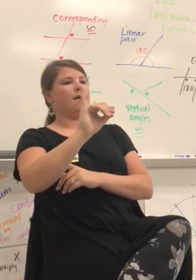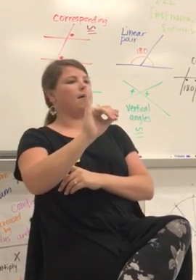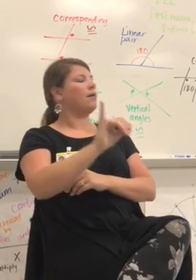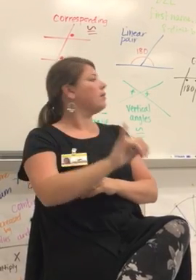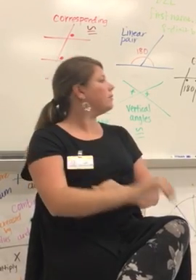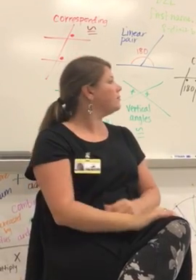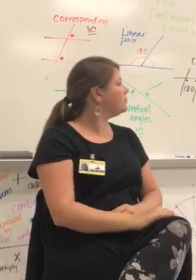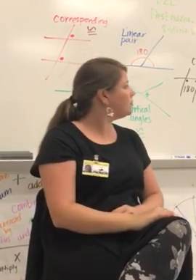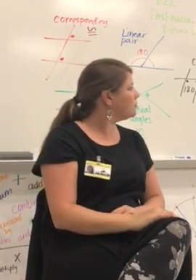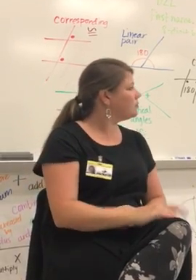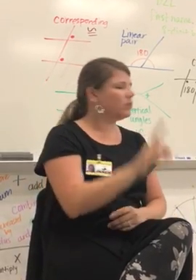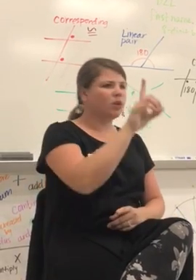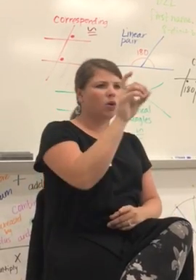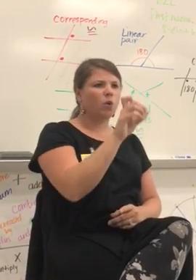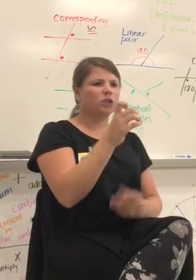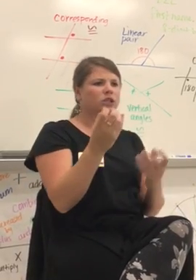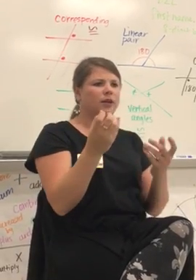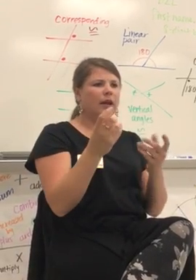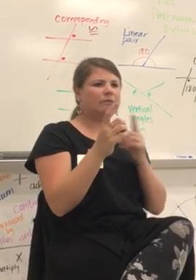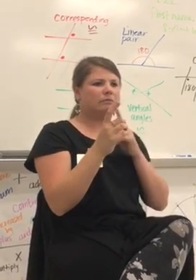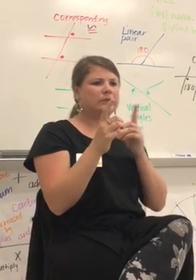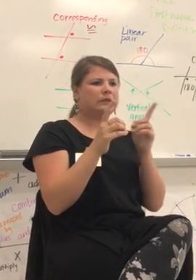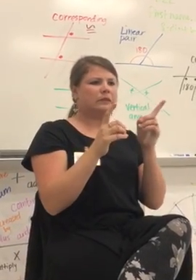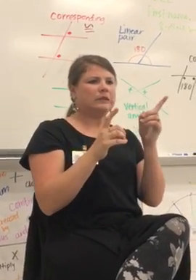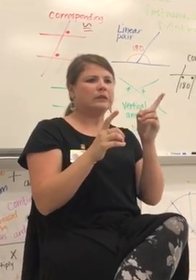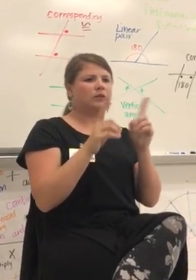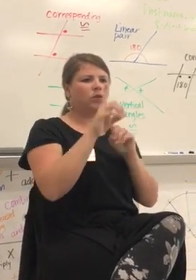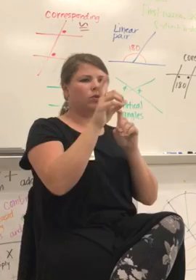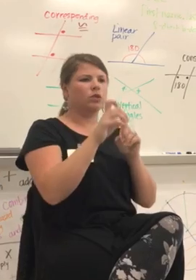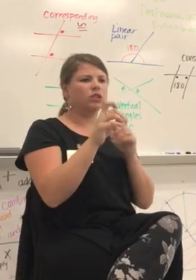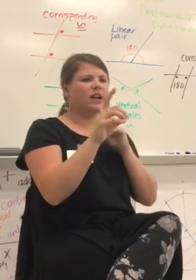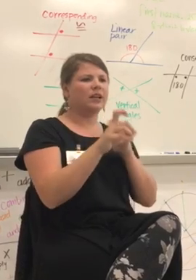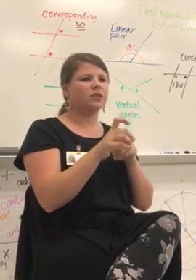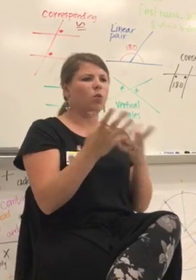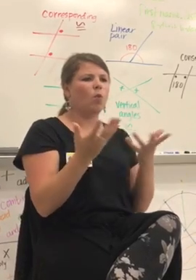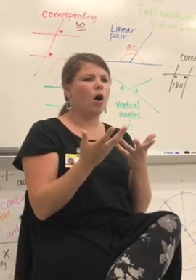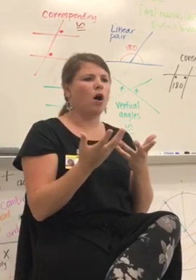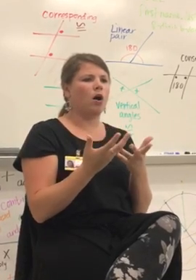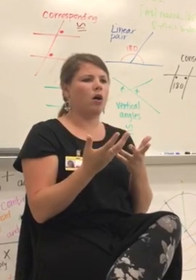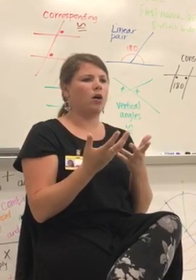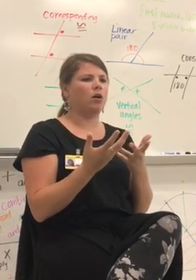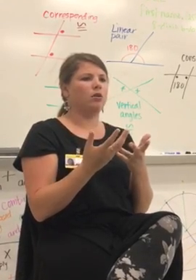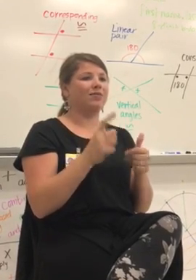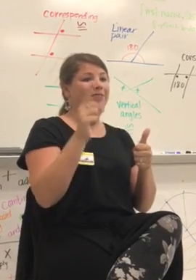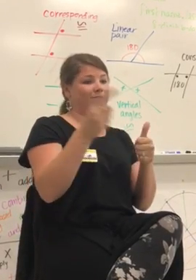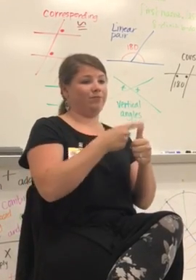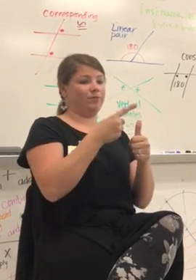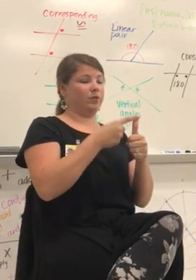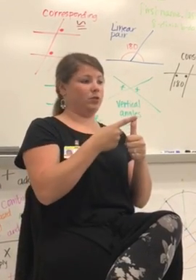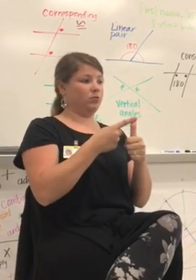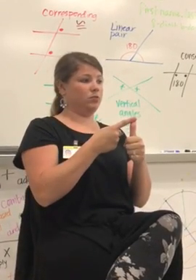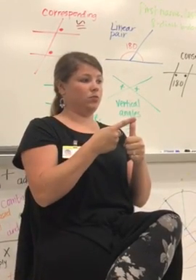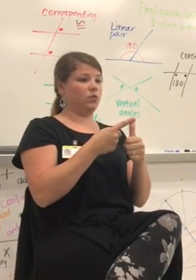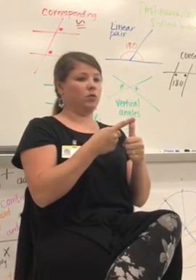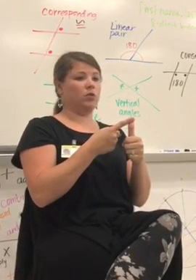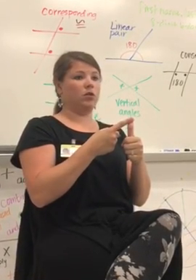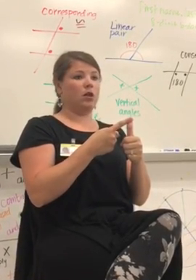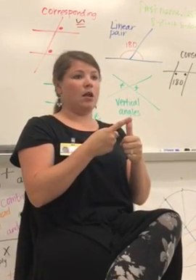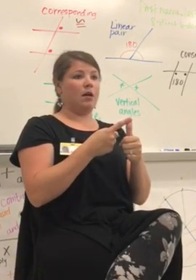not exactly what it's asking. That was just the first part. It says, by doubling the radius to 8 feet, how much